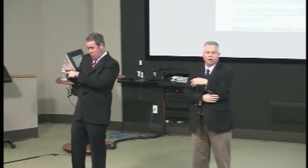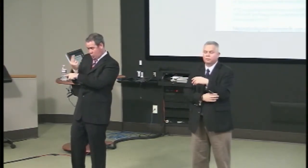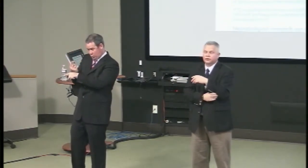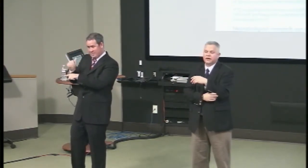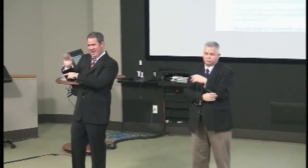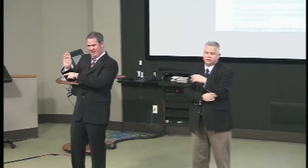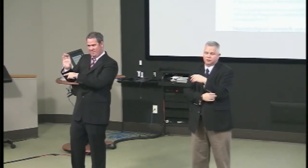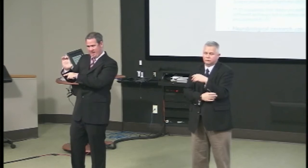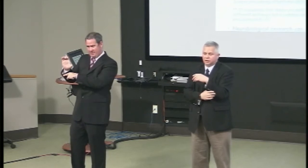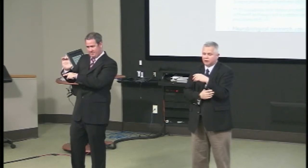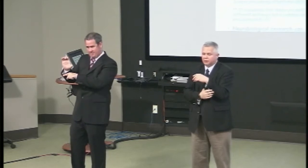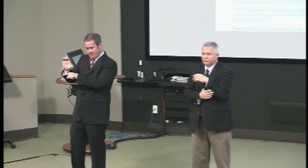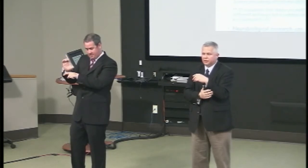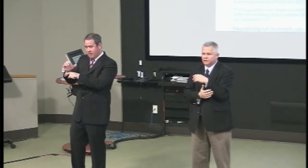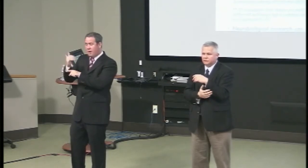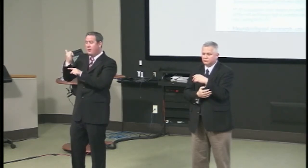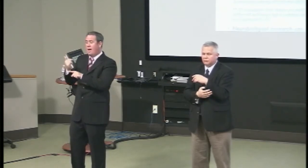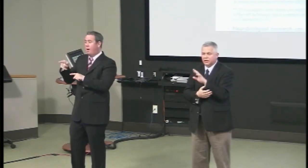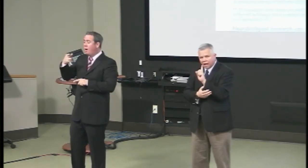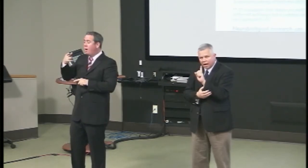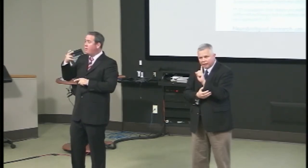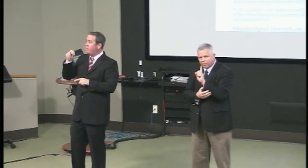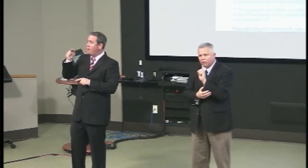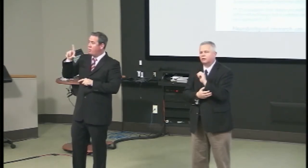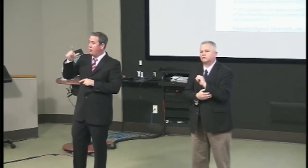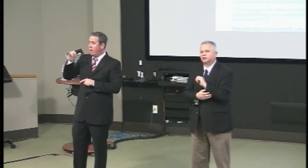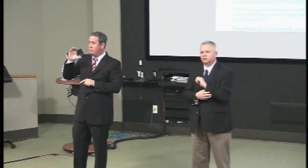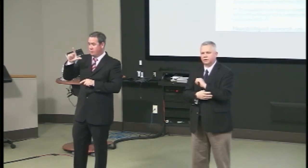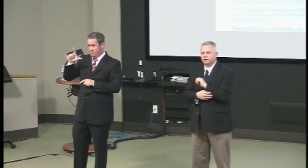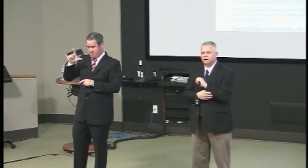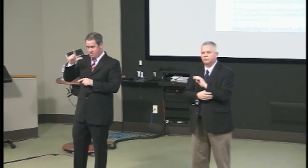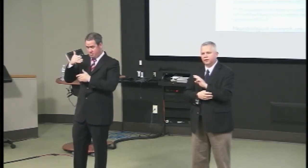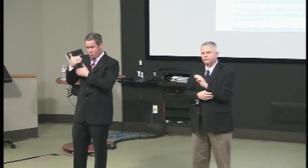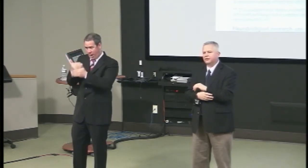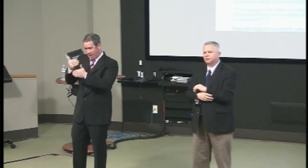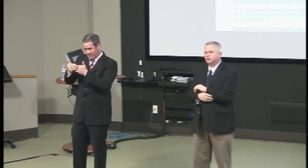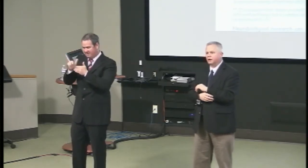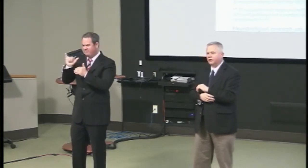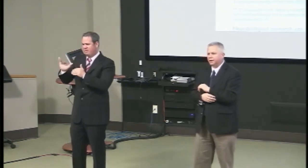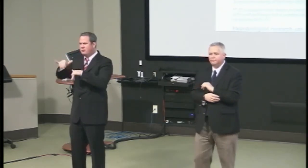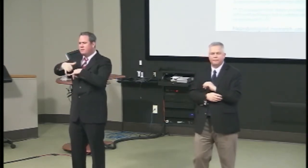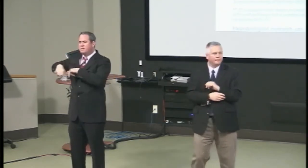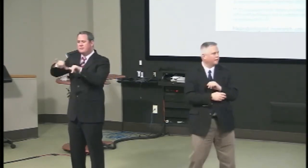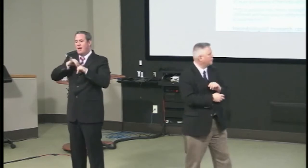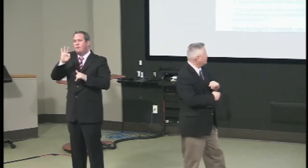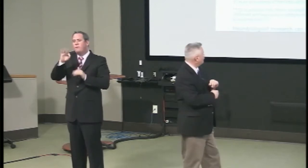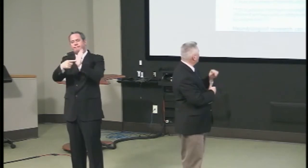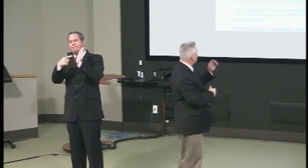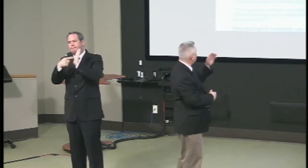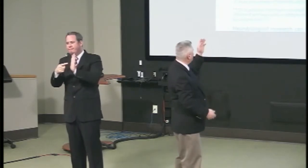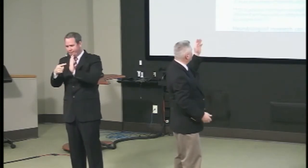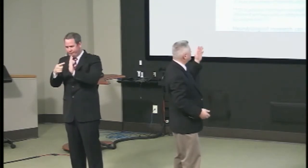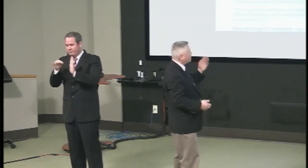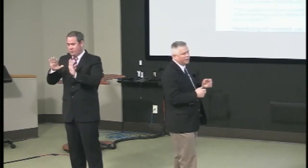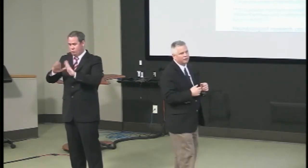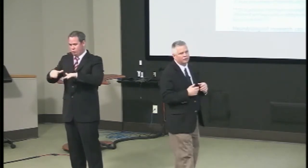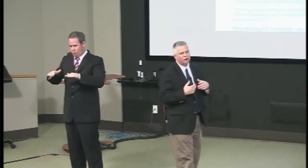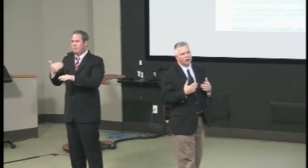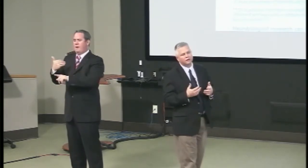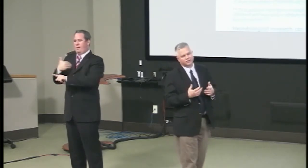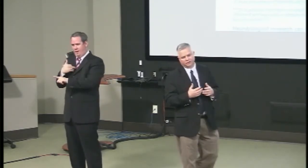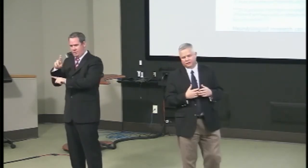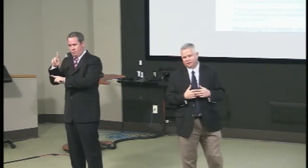of what presents when children come in with these struggles. Not all children, but the vast majority. What are the